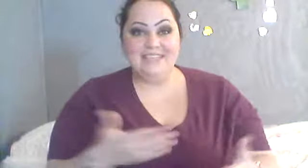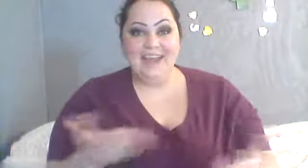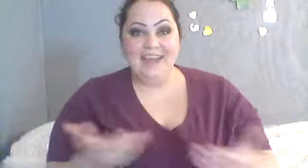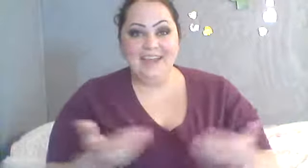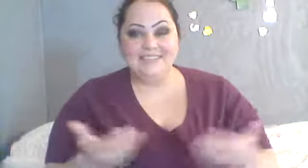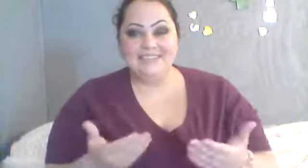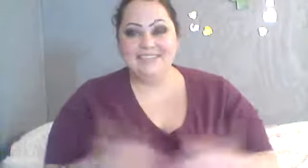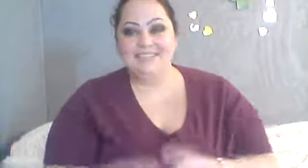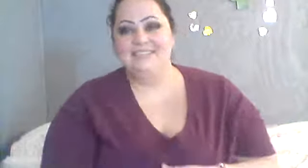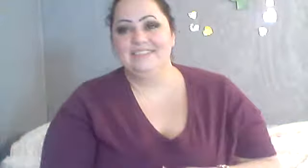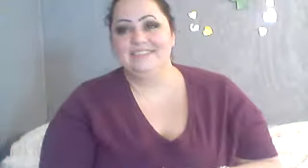today.